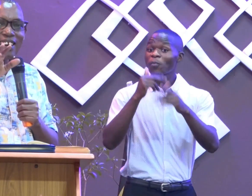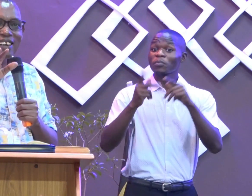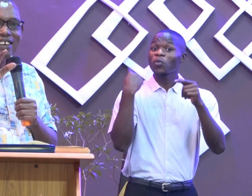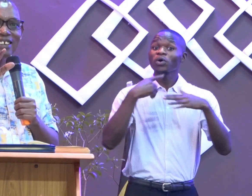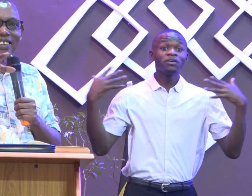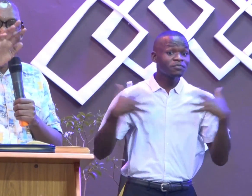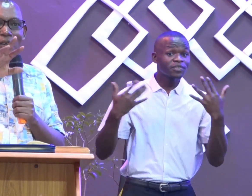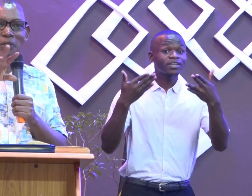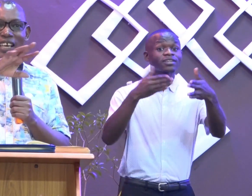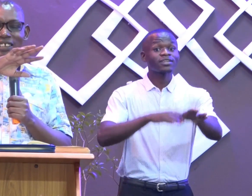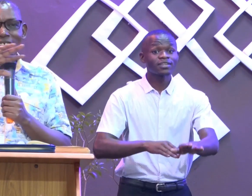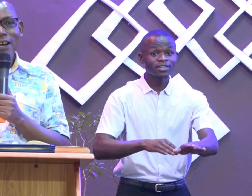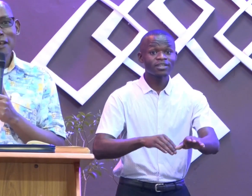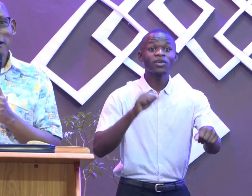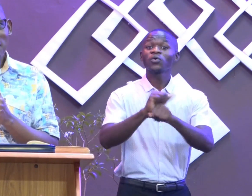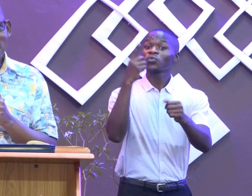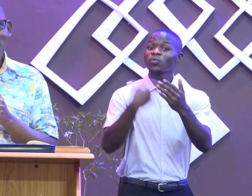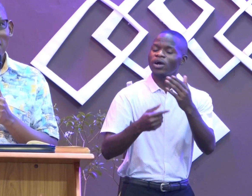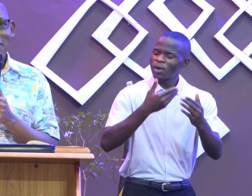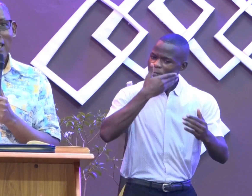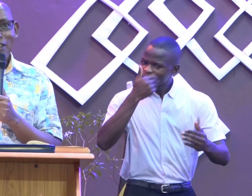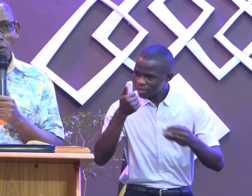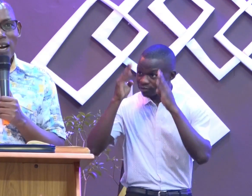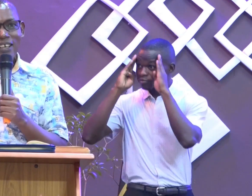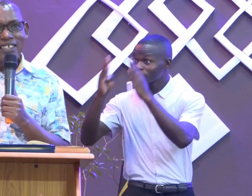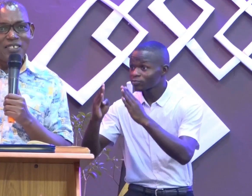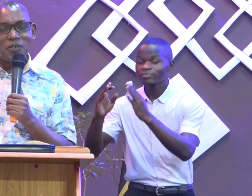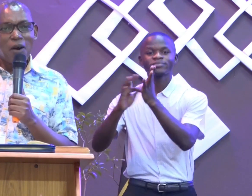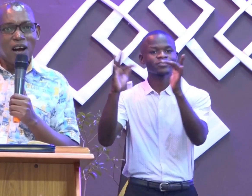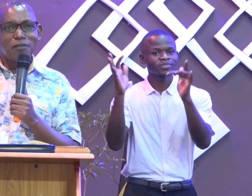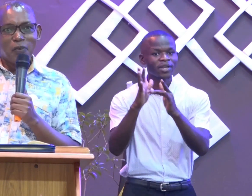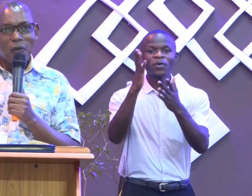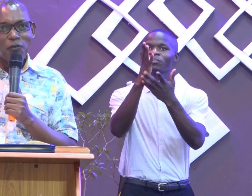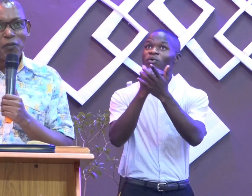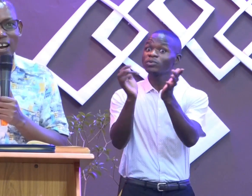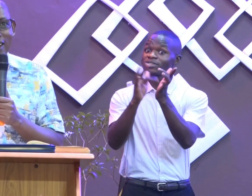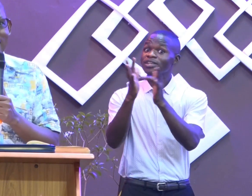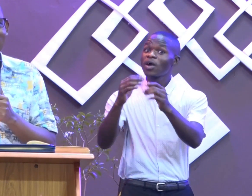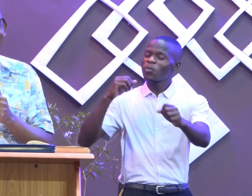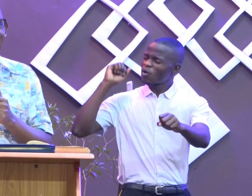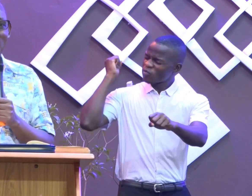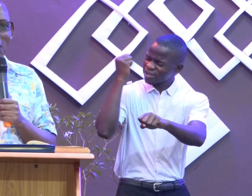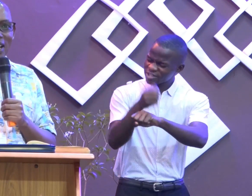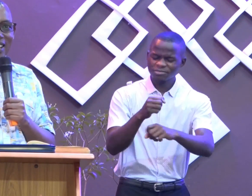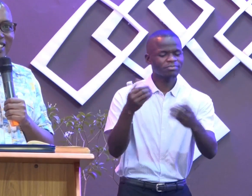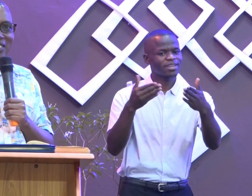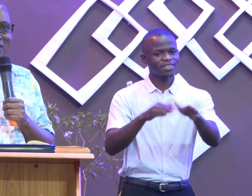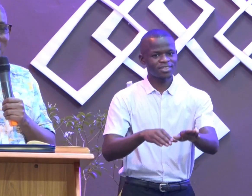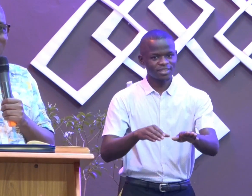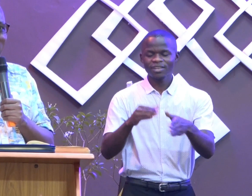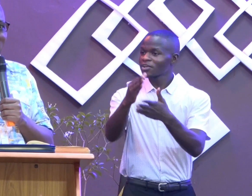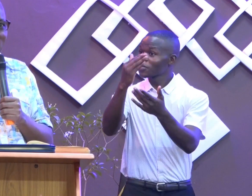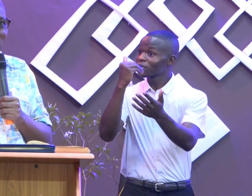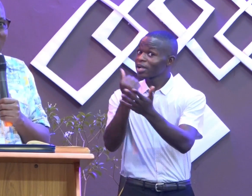okufa. Whoever fears death. Da ku side ya Yesu. Come to the side of Jesus. Kubanga Yesu yawangudde. yawangula okufa. Because